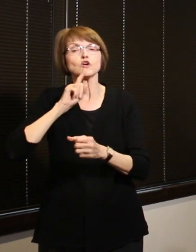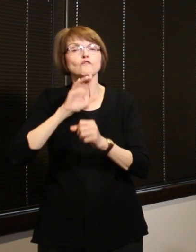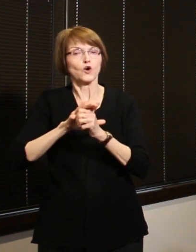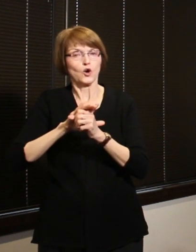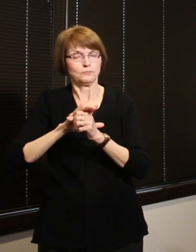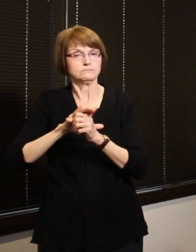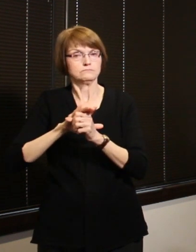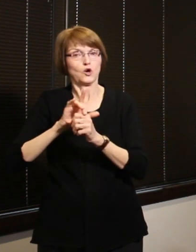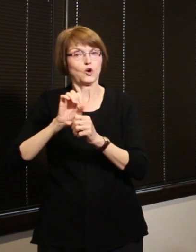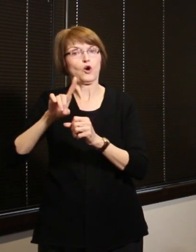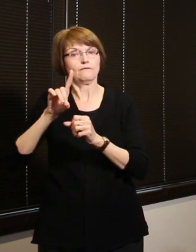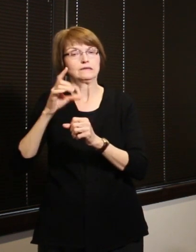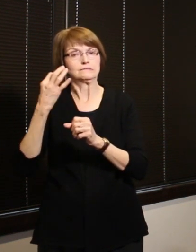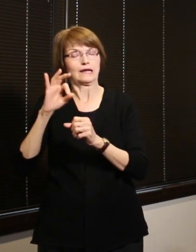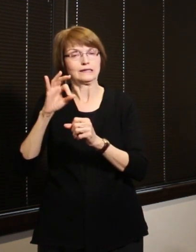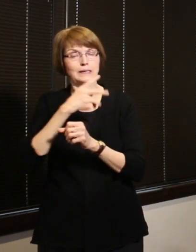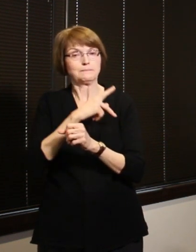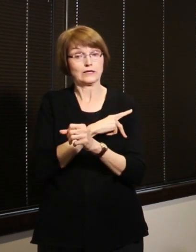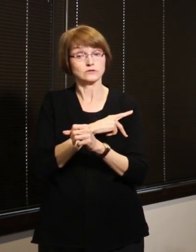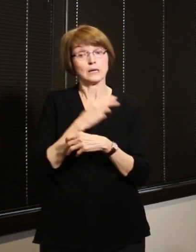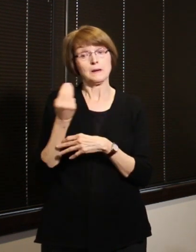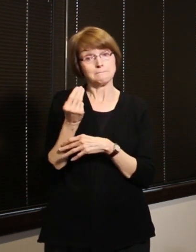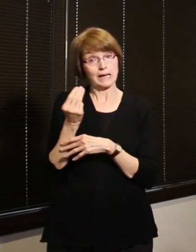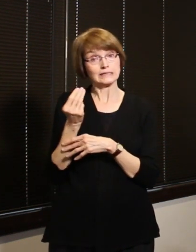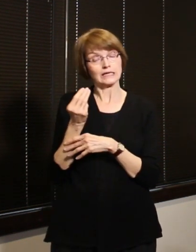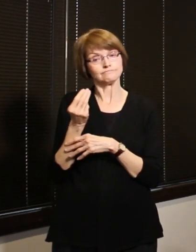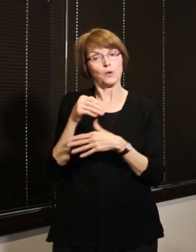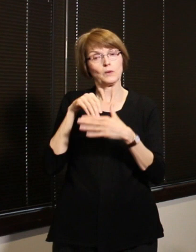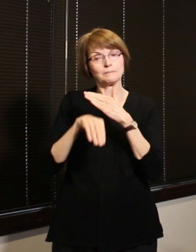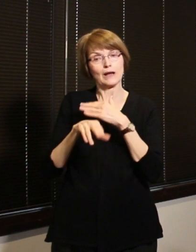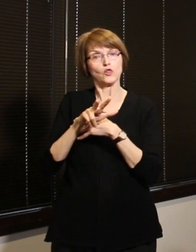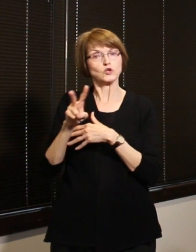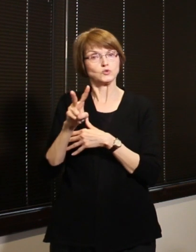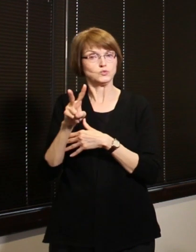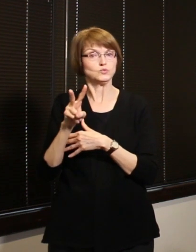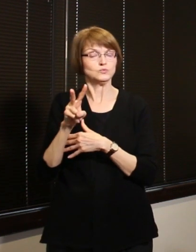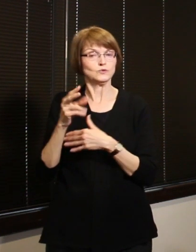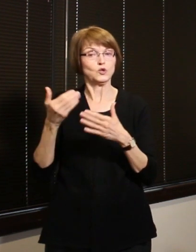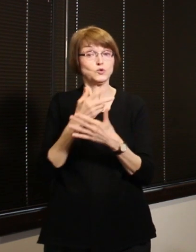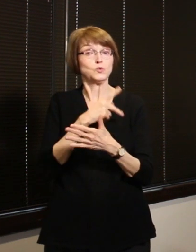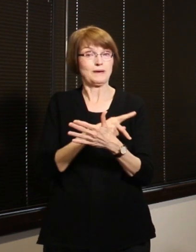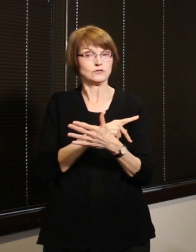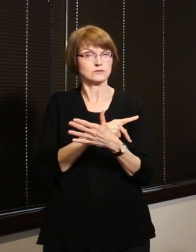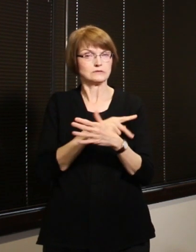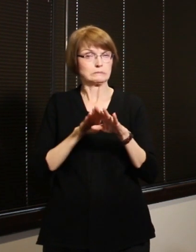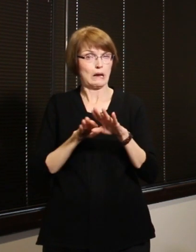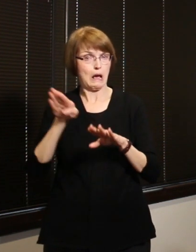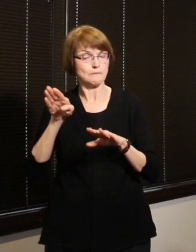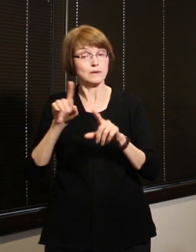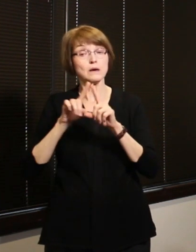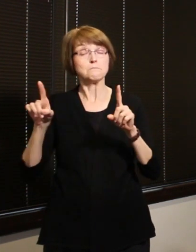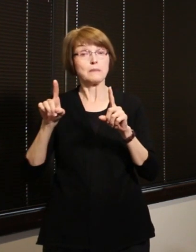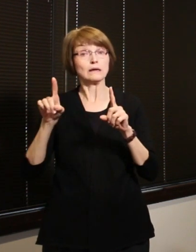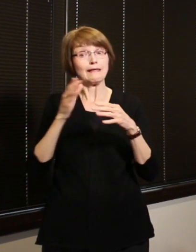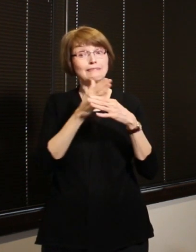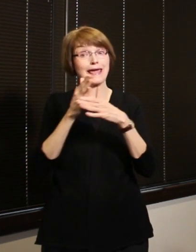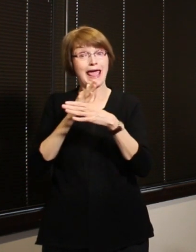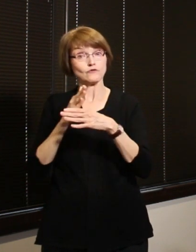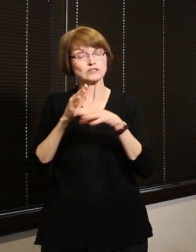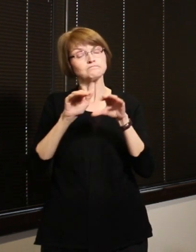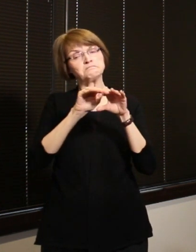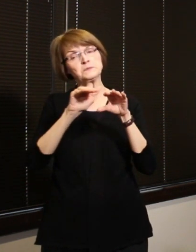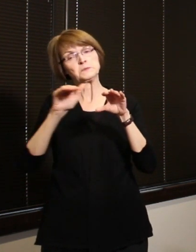we admitted 32 new patients, which is an uptick from our recent numbers, but our rolling average held steady at around